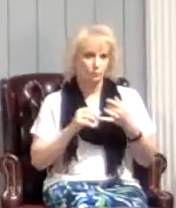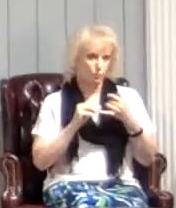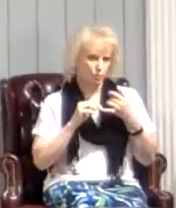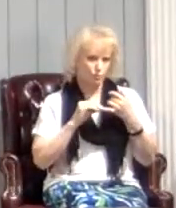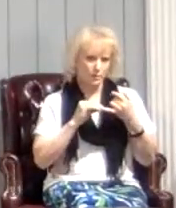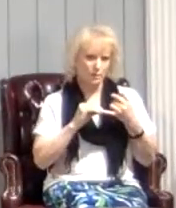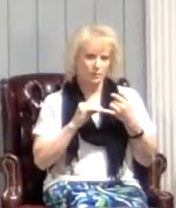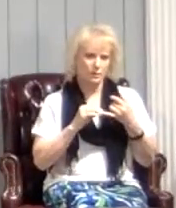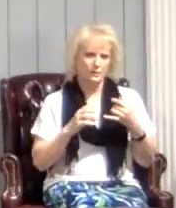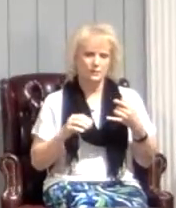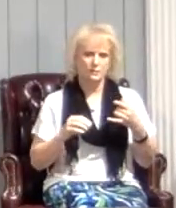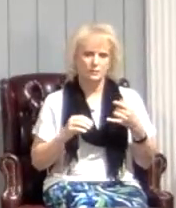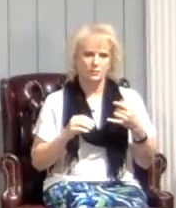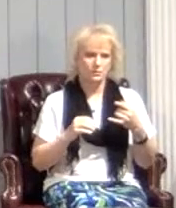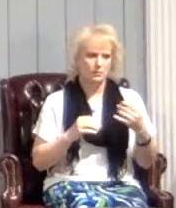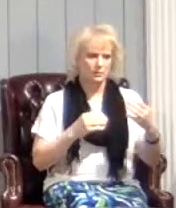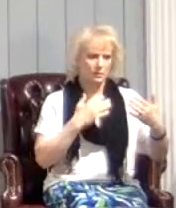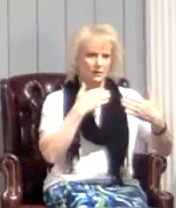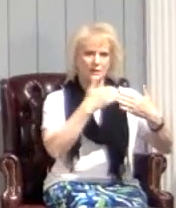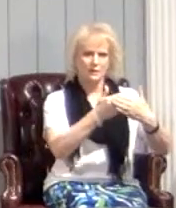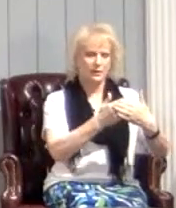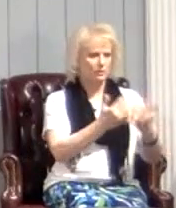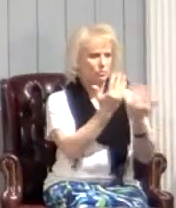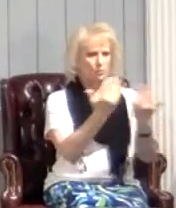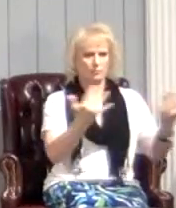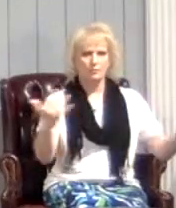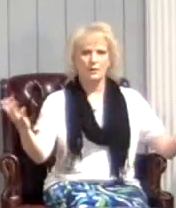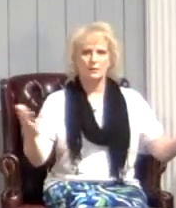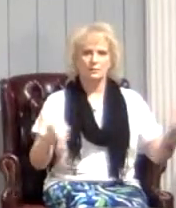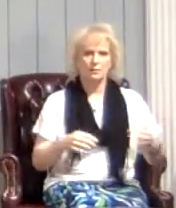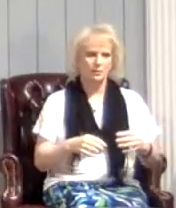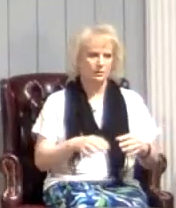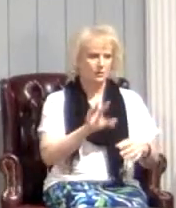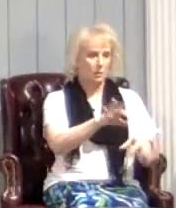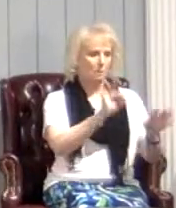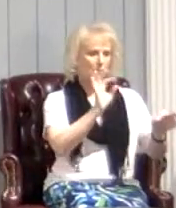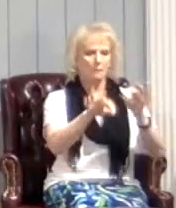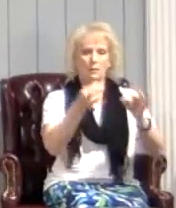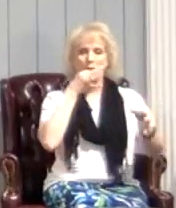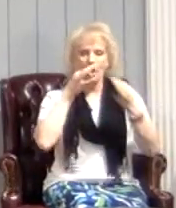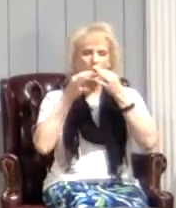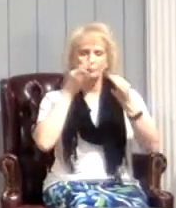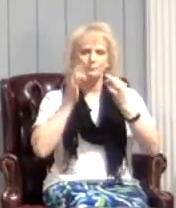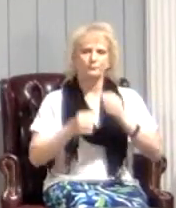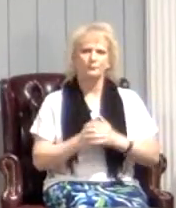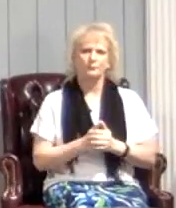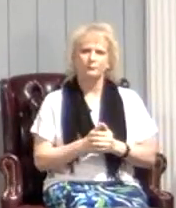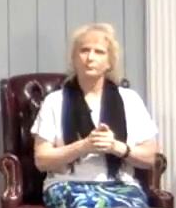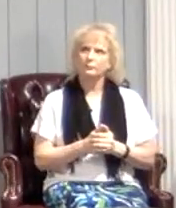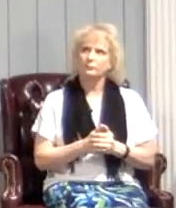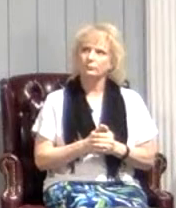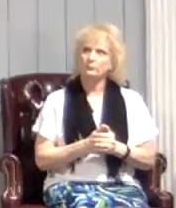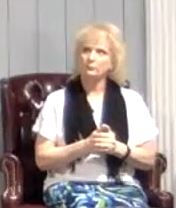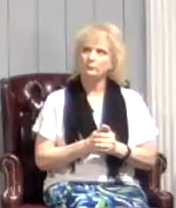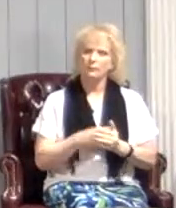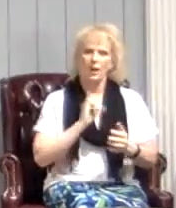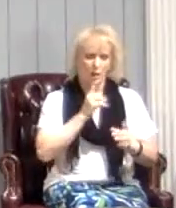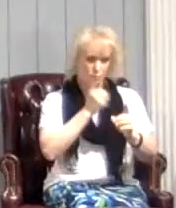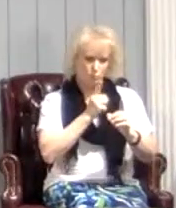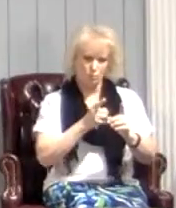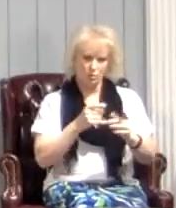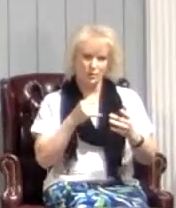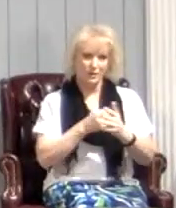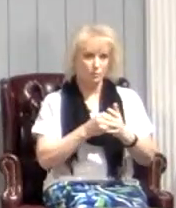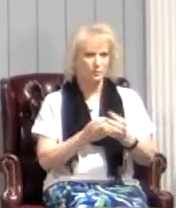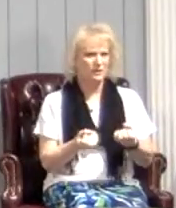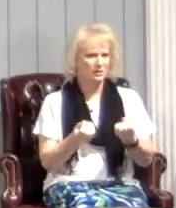I thought they would look pretty, you know, have blueberries along the fence. We'd have blueberries to eat and all that. I was warned when I got the blueberry plants that it would be several years